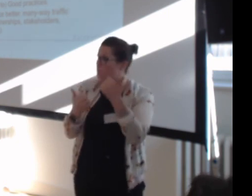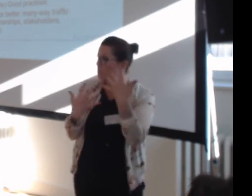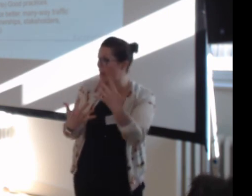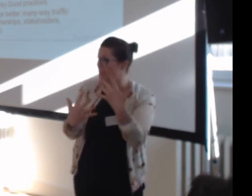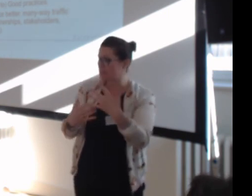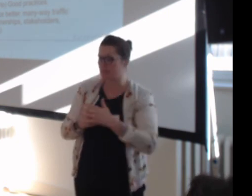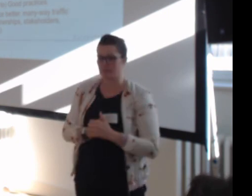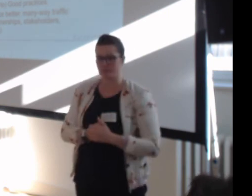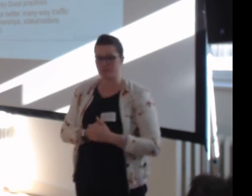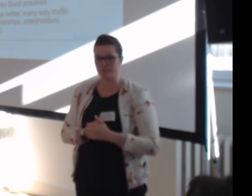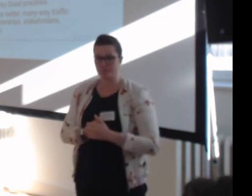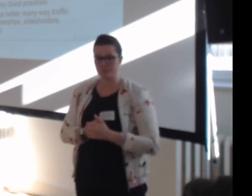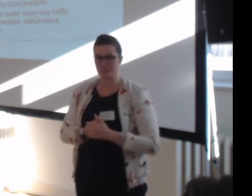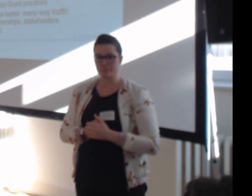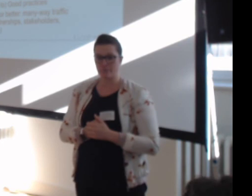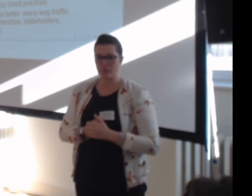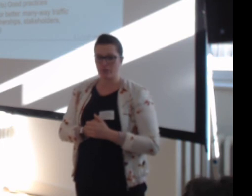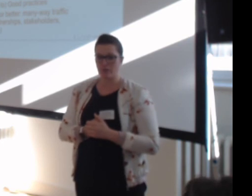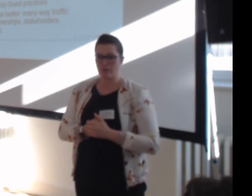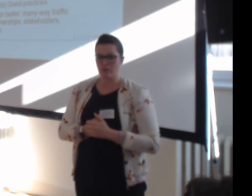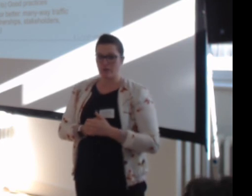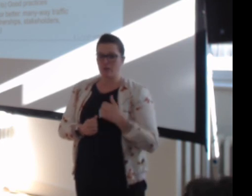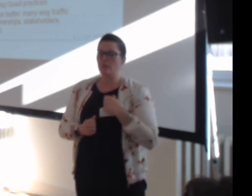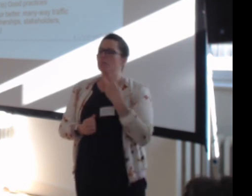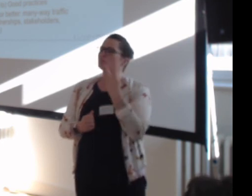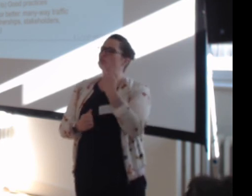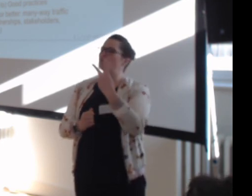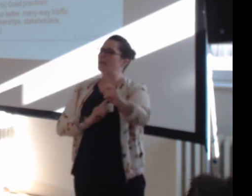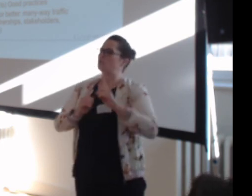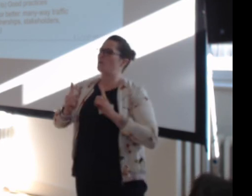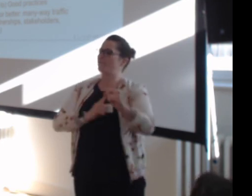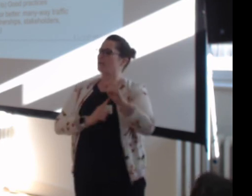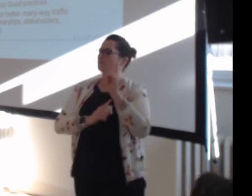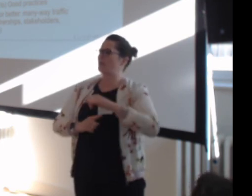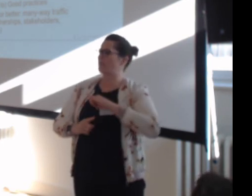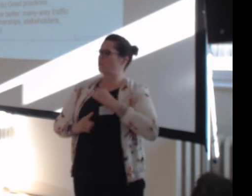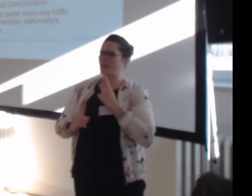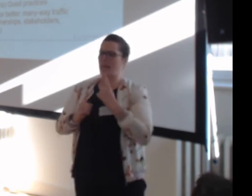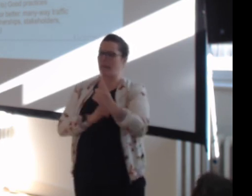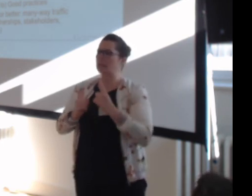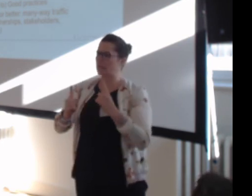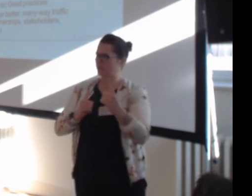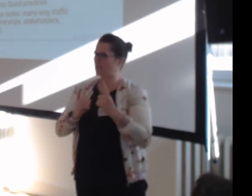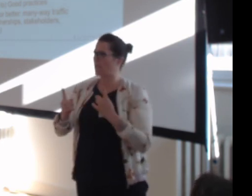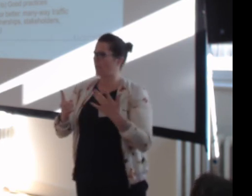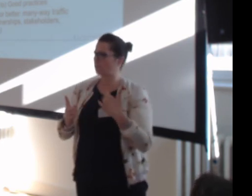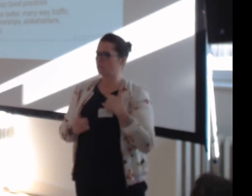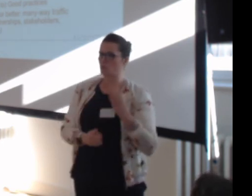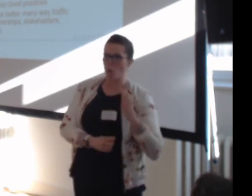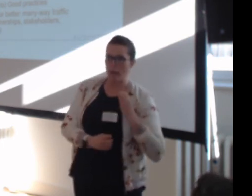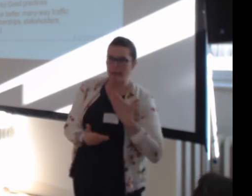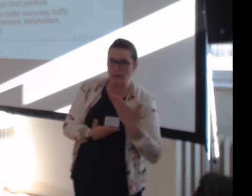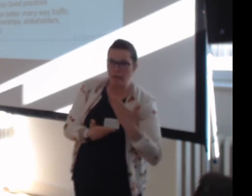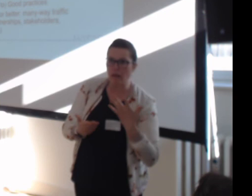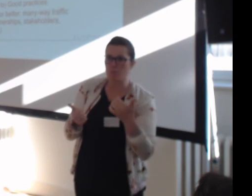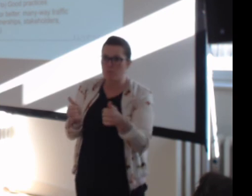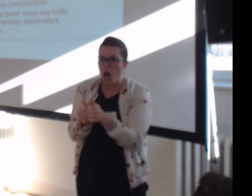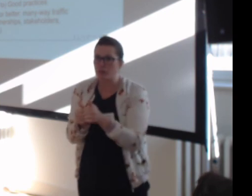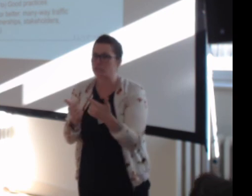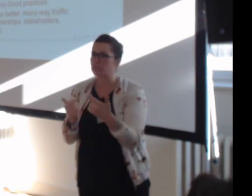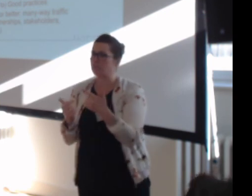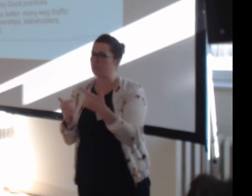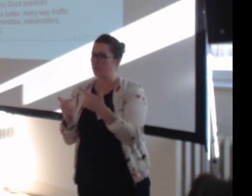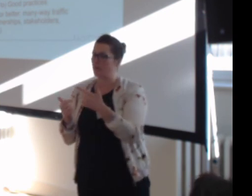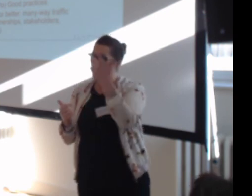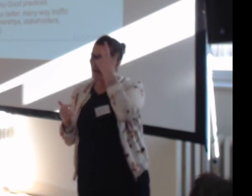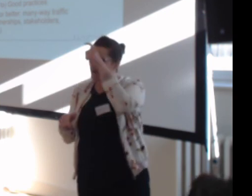practices. And there must be a two-way traffic, or better, a many-way traffic, with colleagues, partnerships,